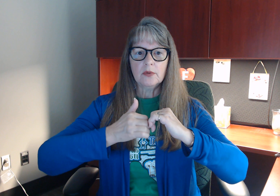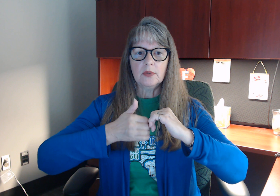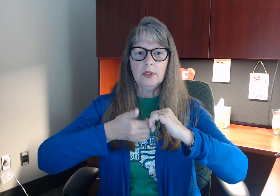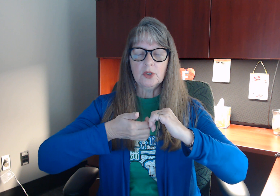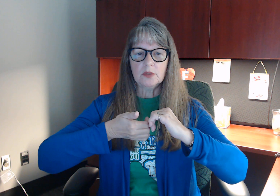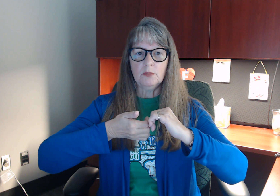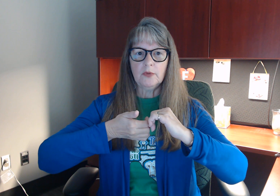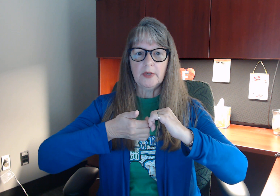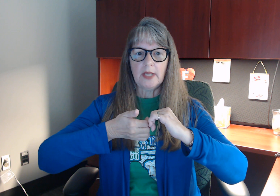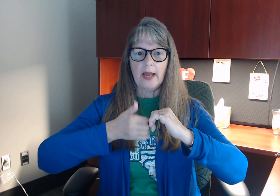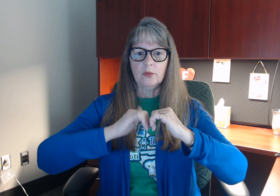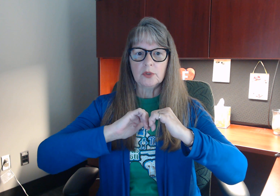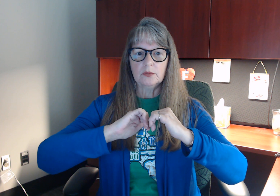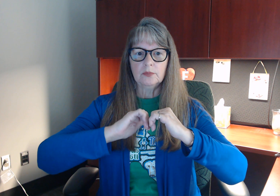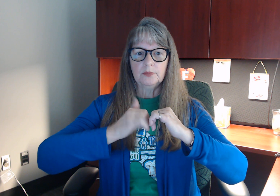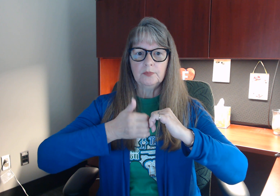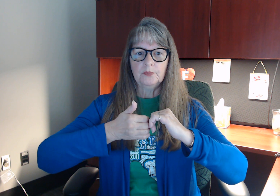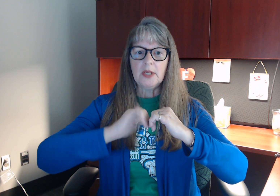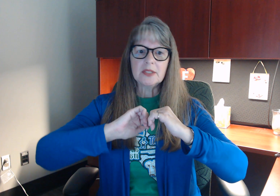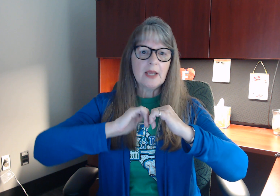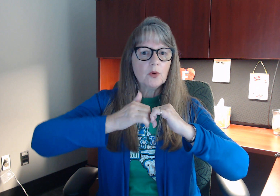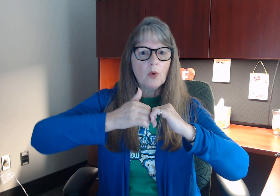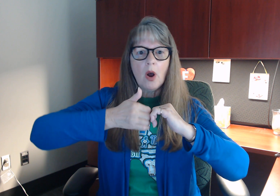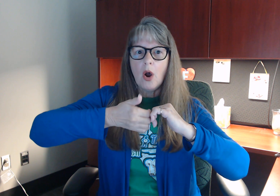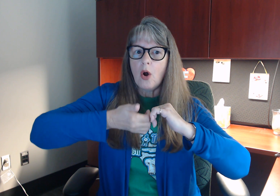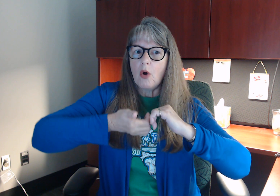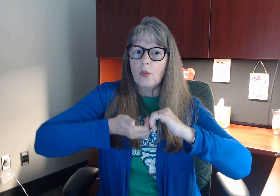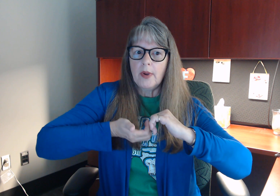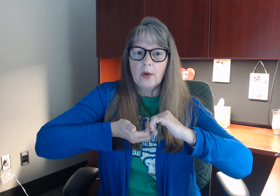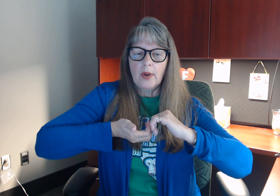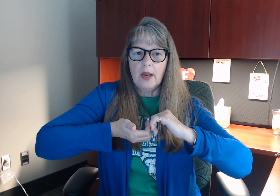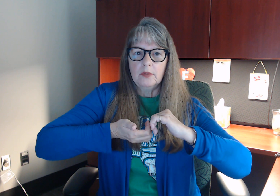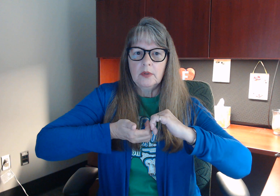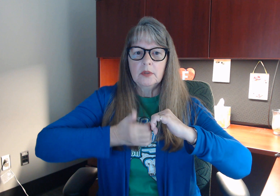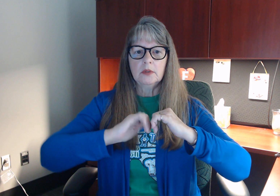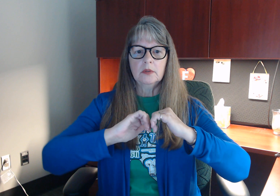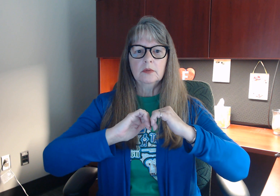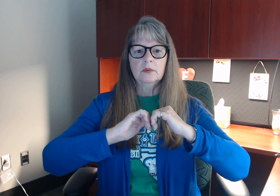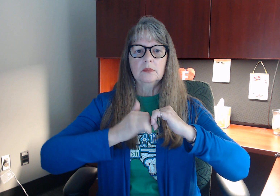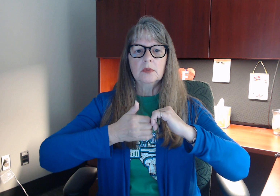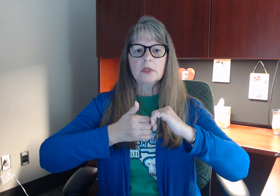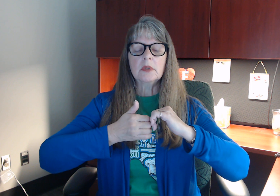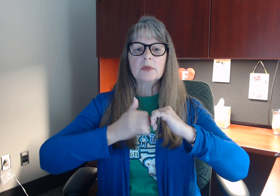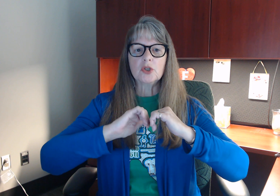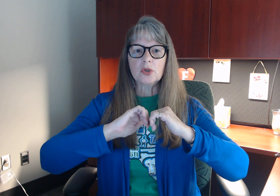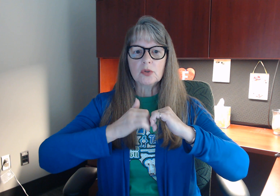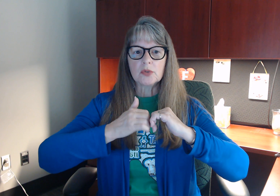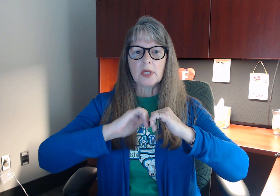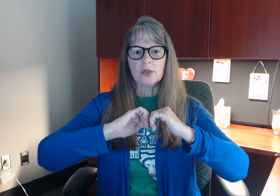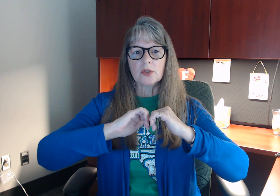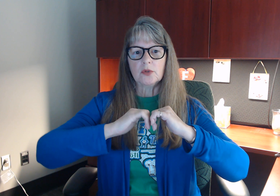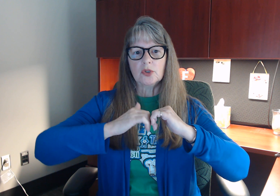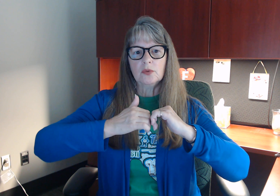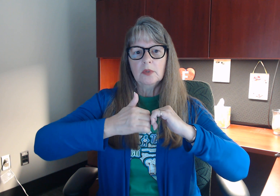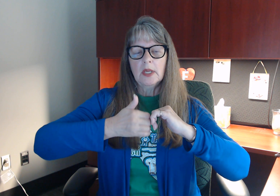and just move it out. It doesn't have to go all the way around. Sometimes I show you those signs so that